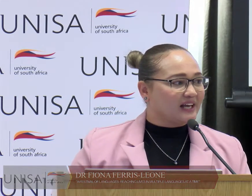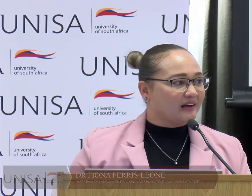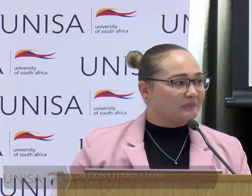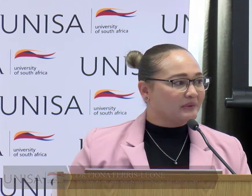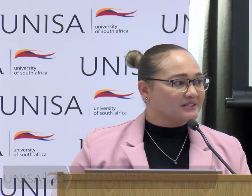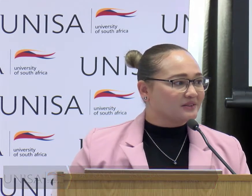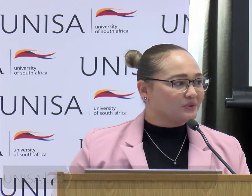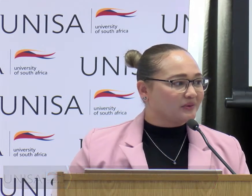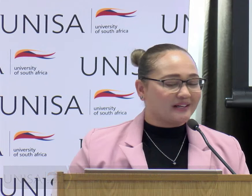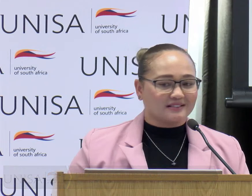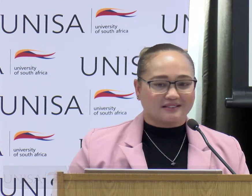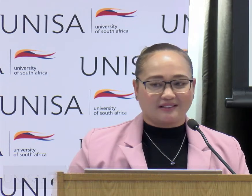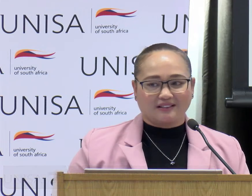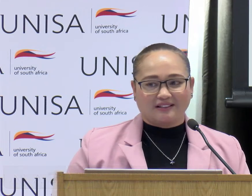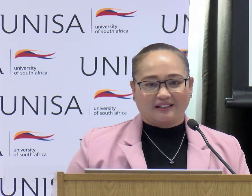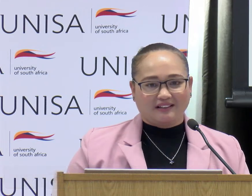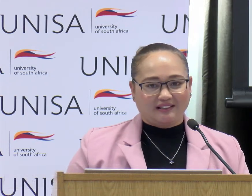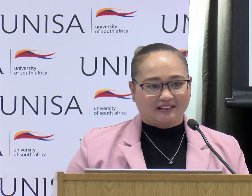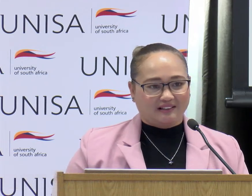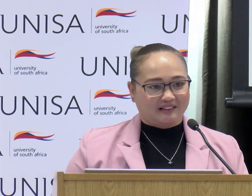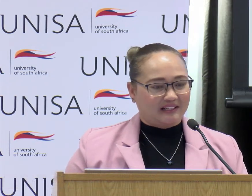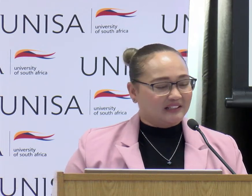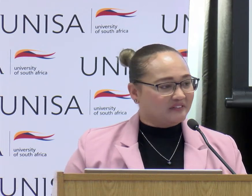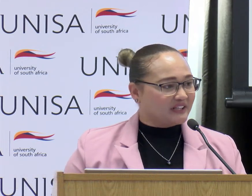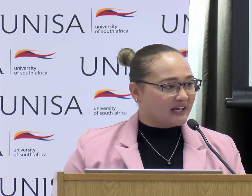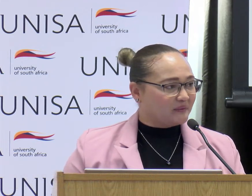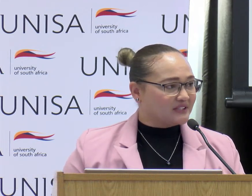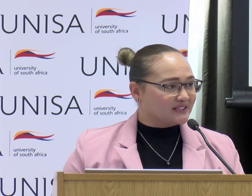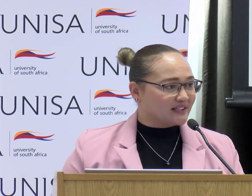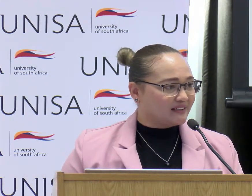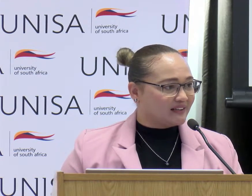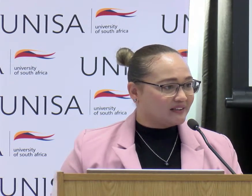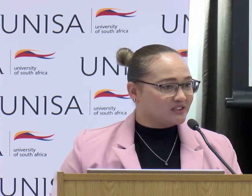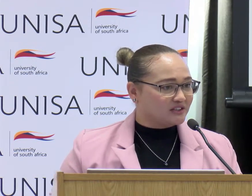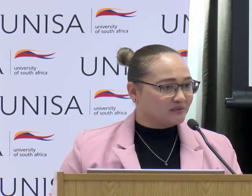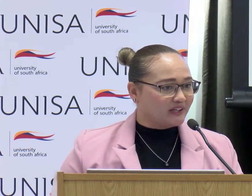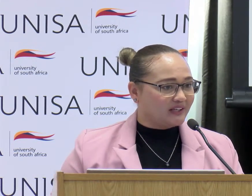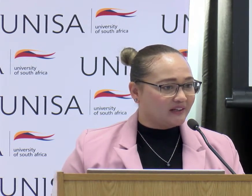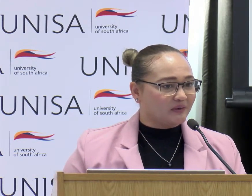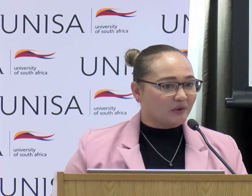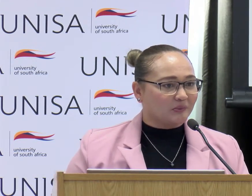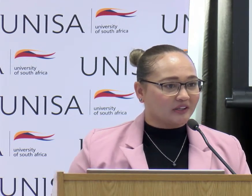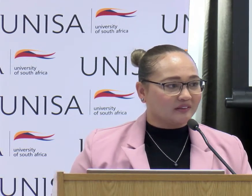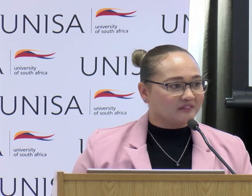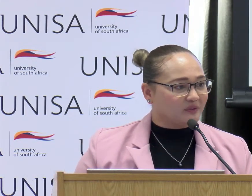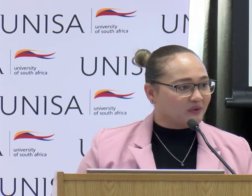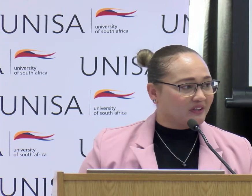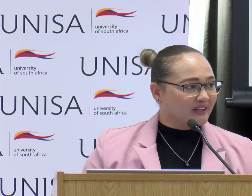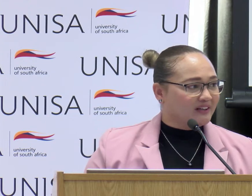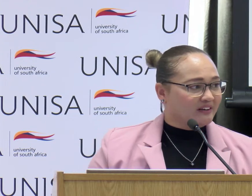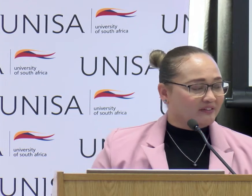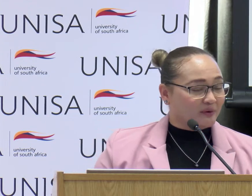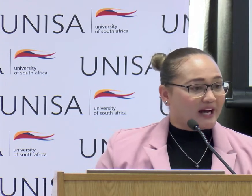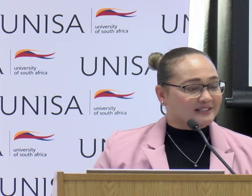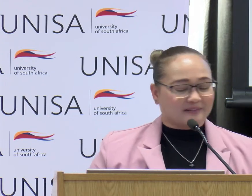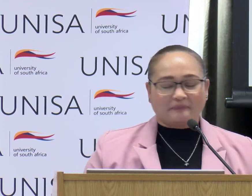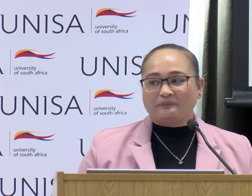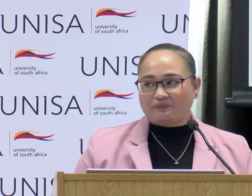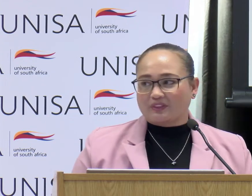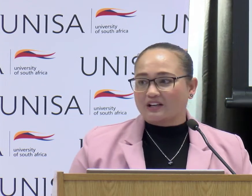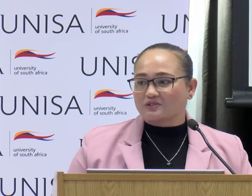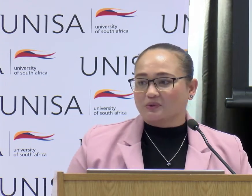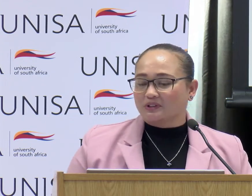a young person who writes in different languages, and she's really a role model for